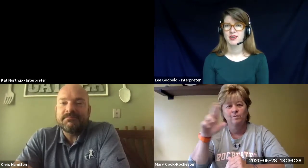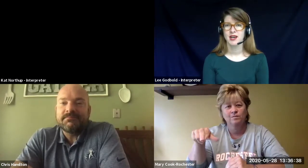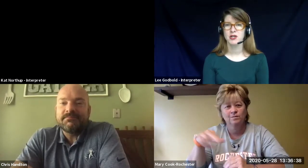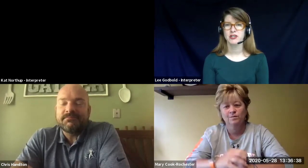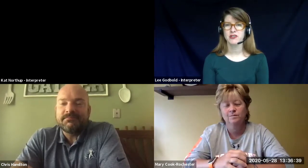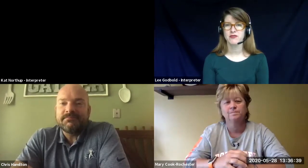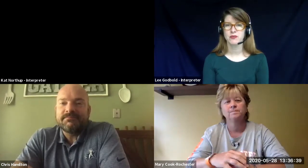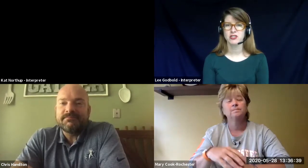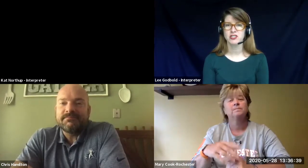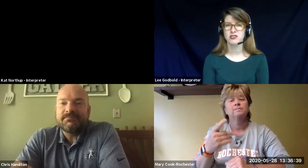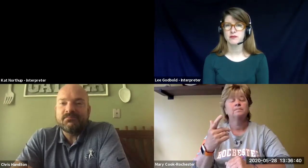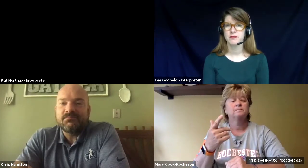I'm Mary Cook from Rochester.